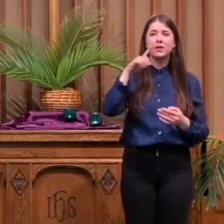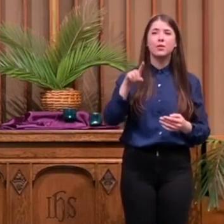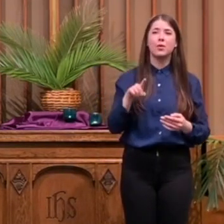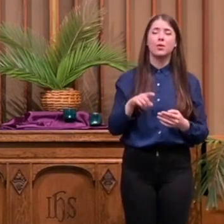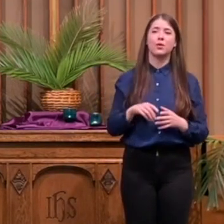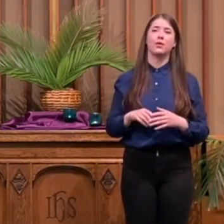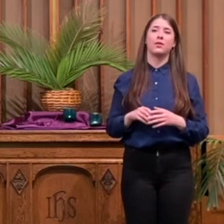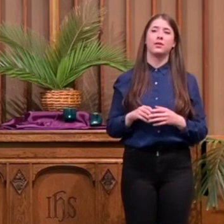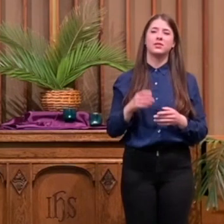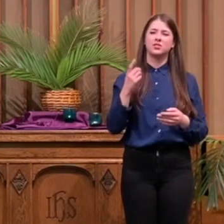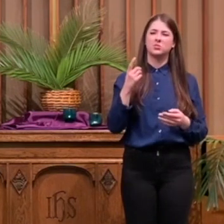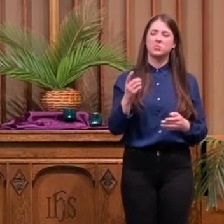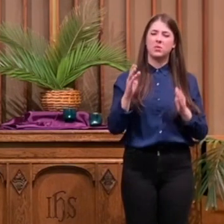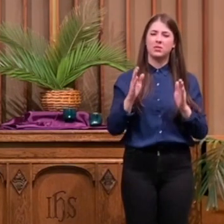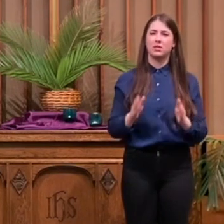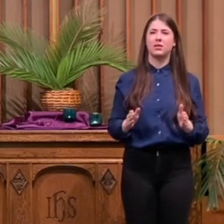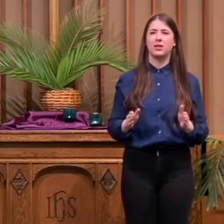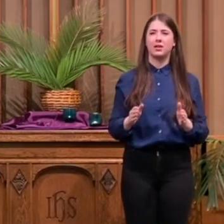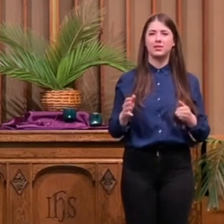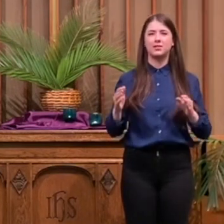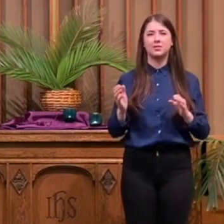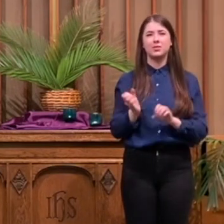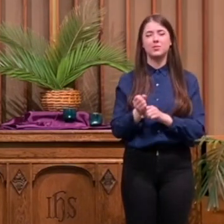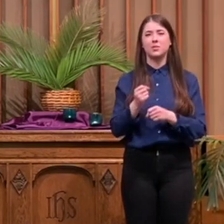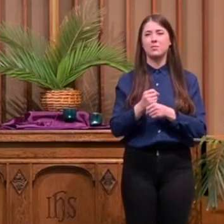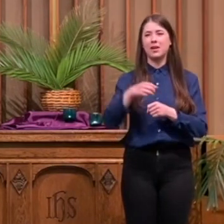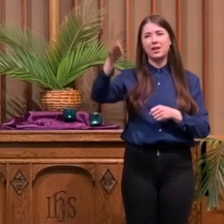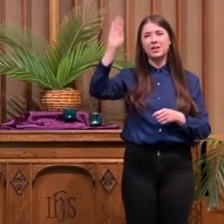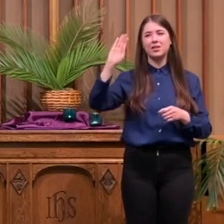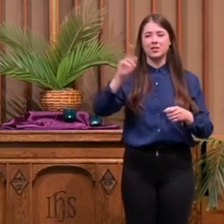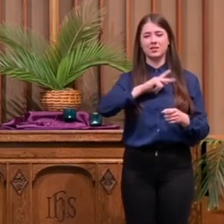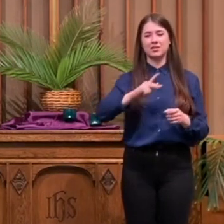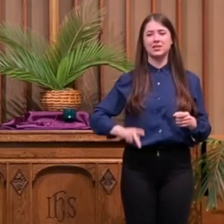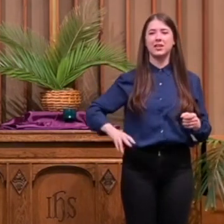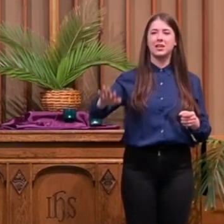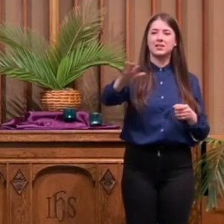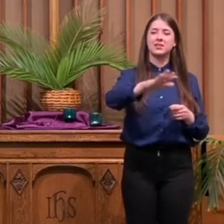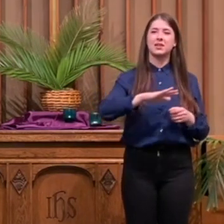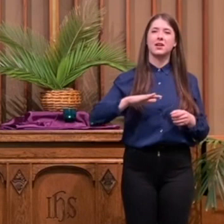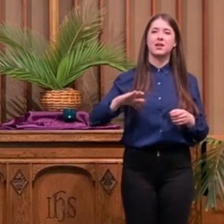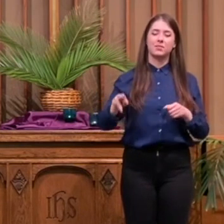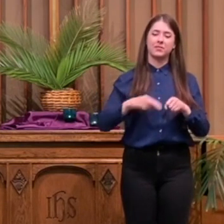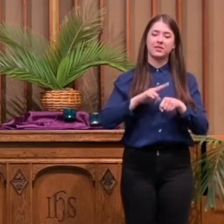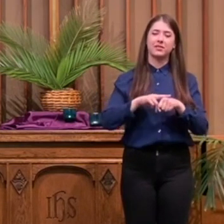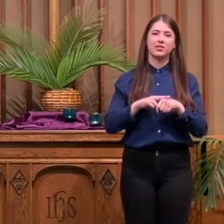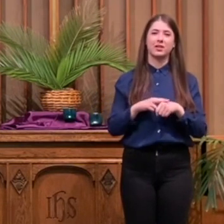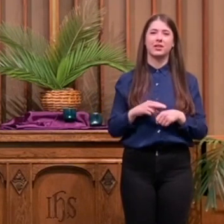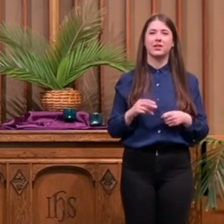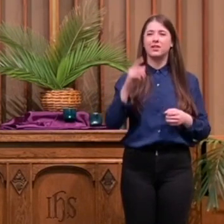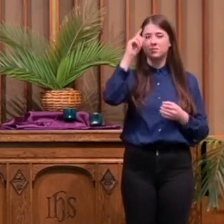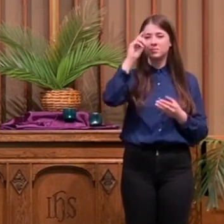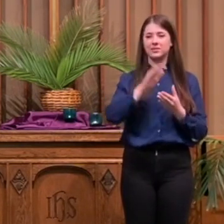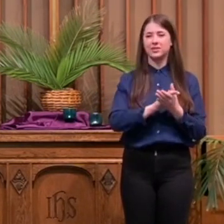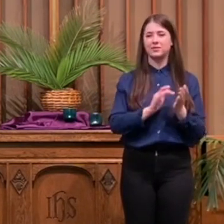was the one who would restore God's kingdom in their nation. The crowds believed that Jesus was the